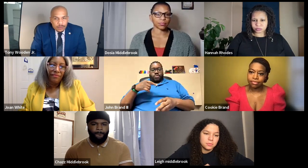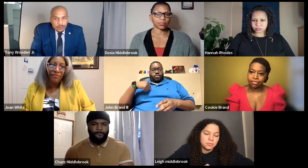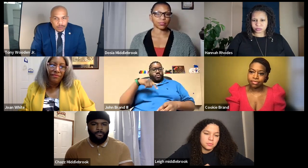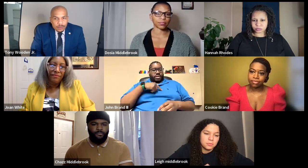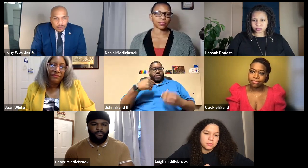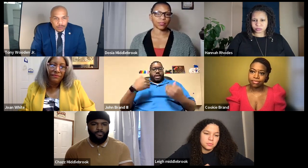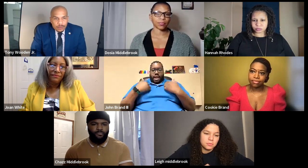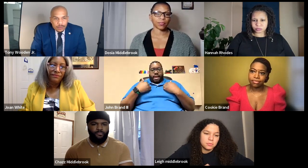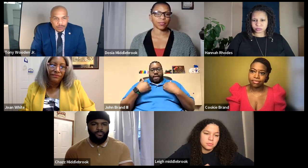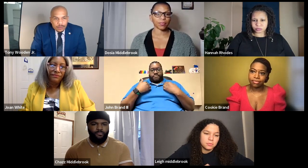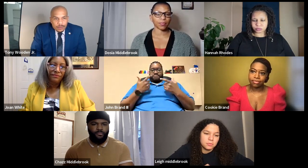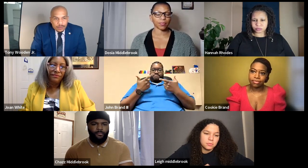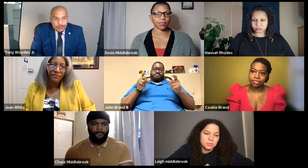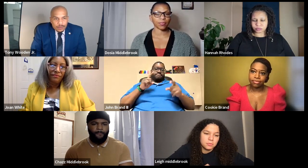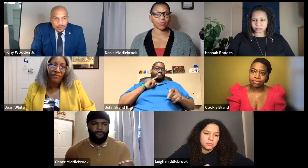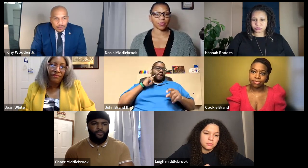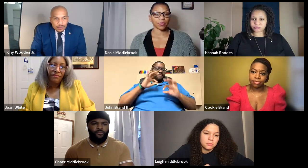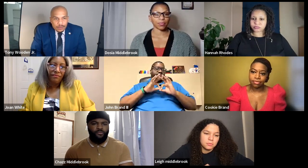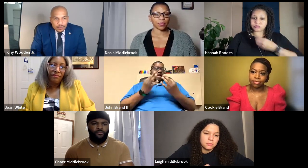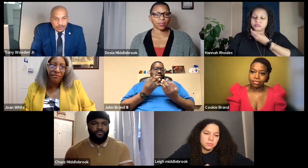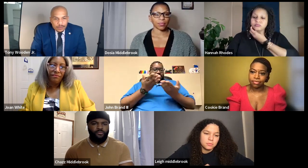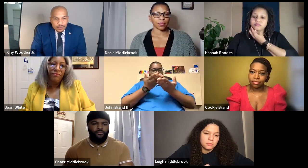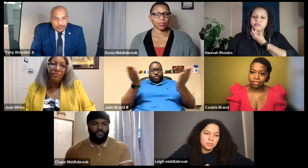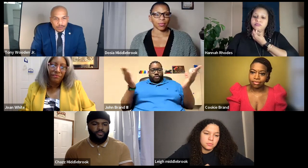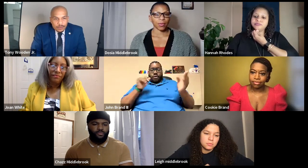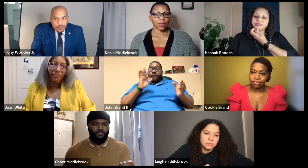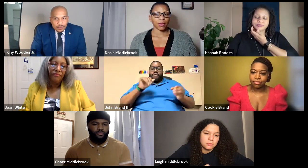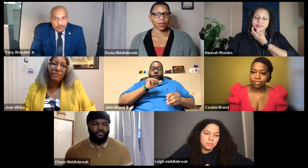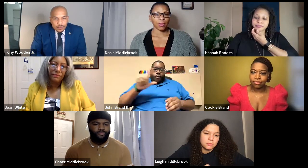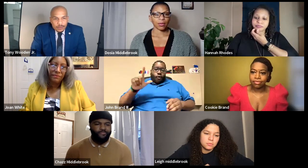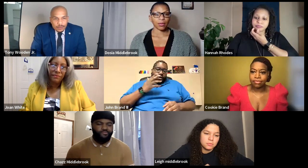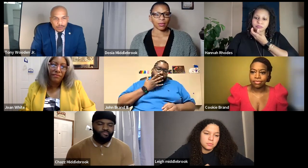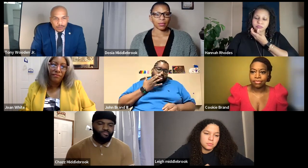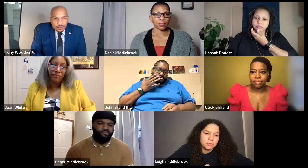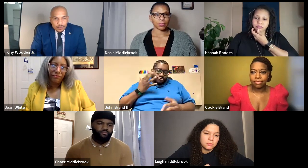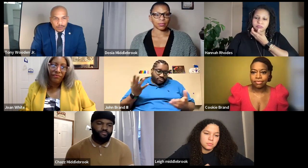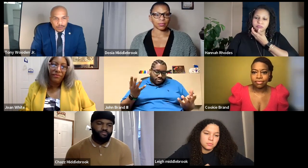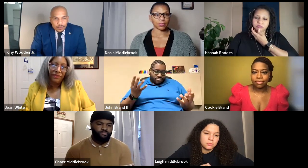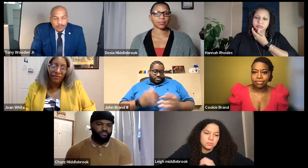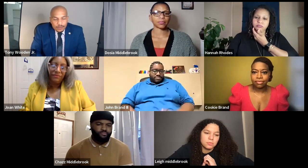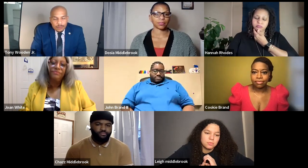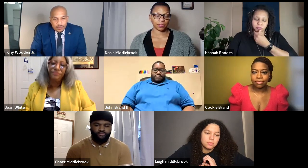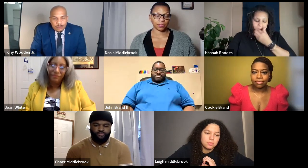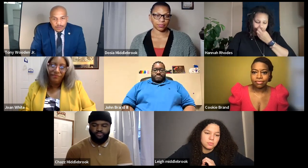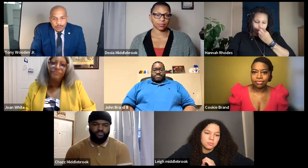to educate the world that we do have a very large deaf family here of all different